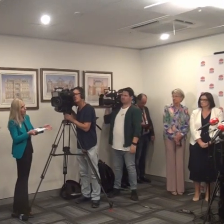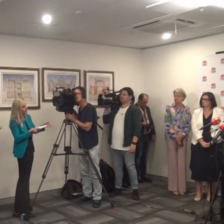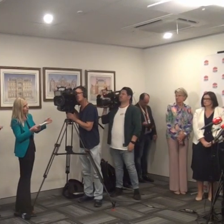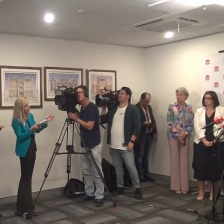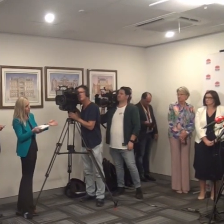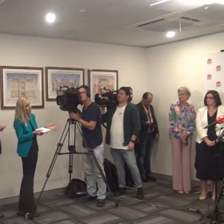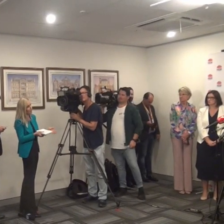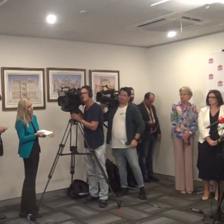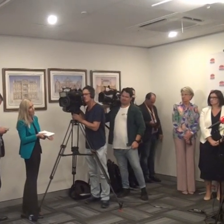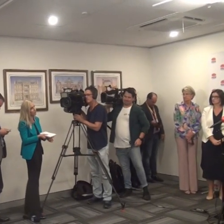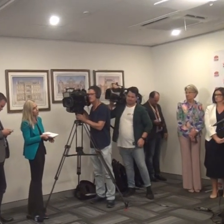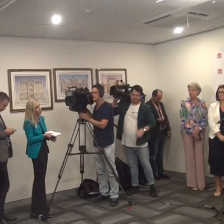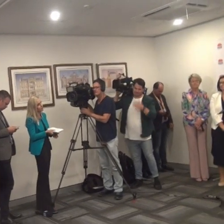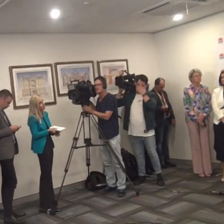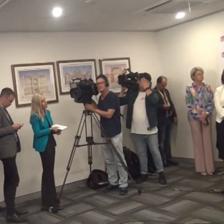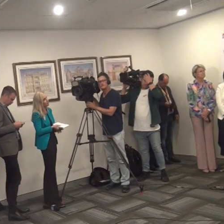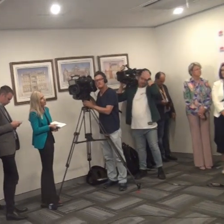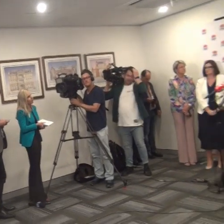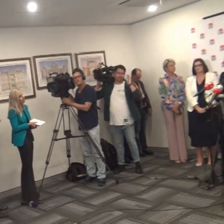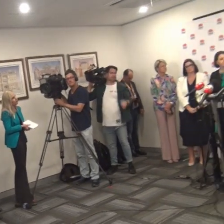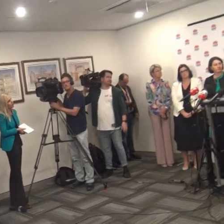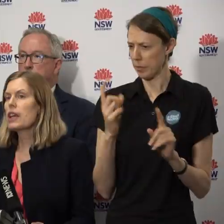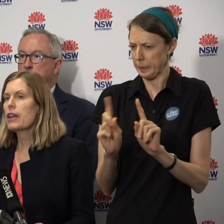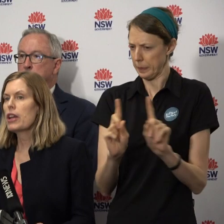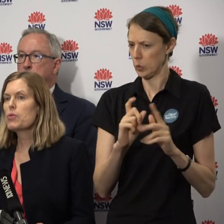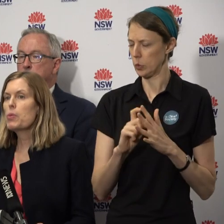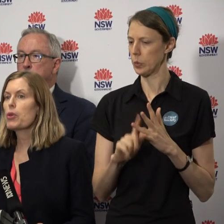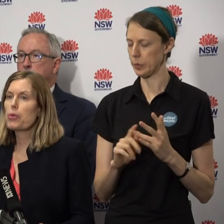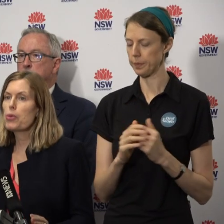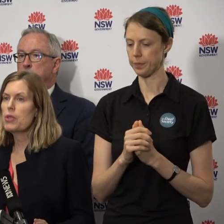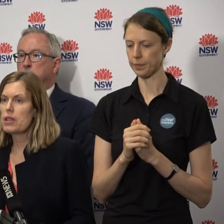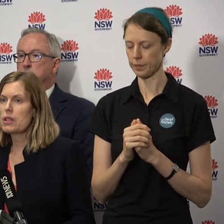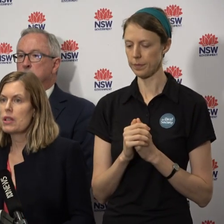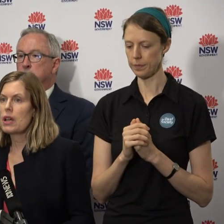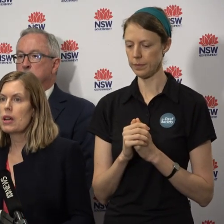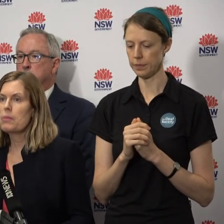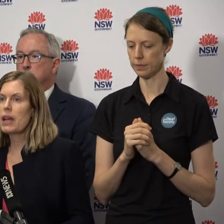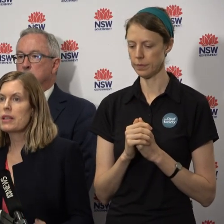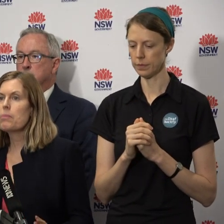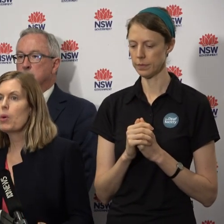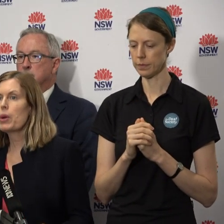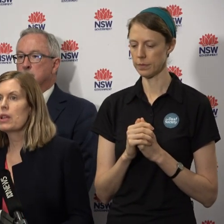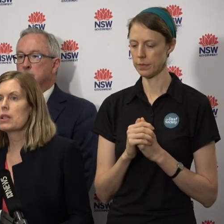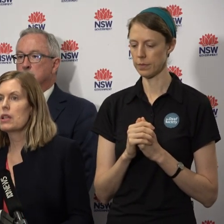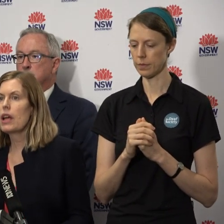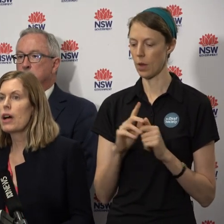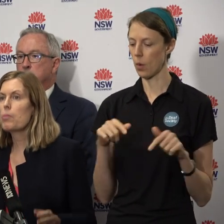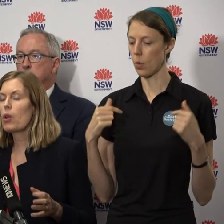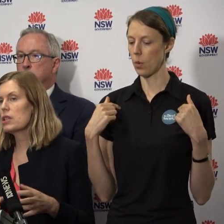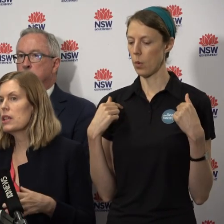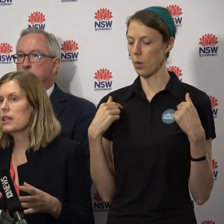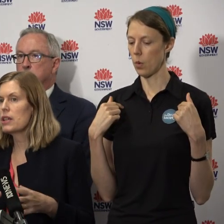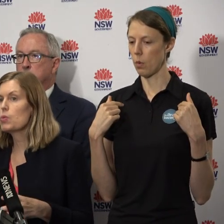gap of staffing continues? So as I indicated, as we work through this, at some point